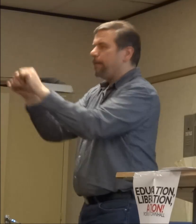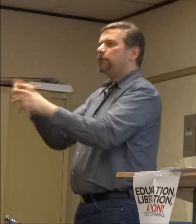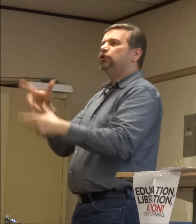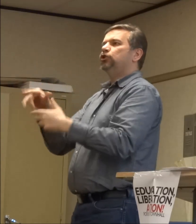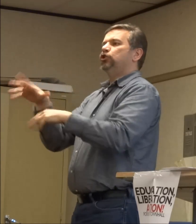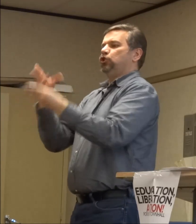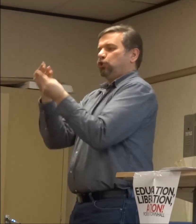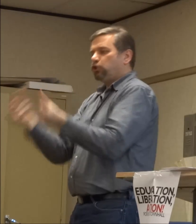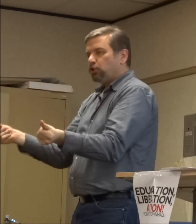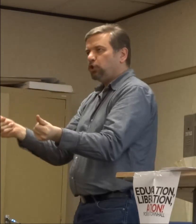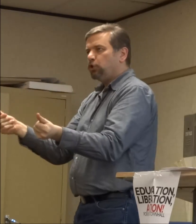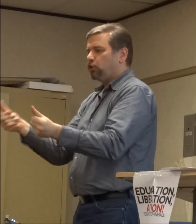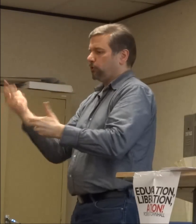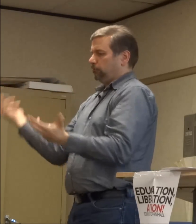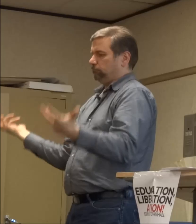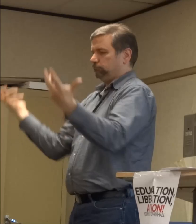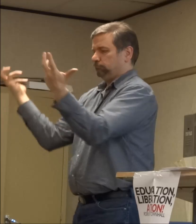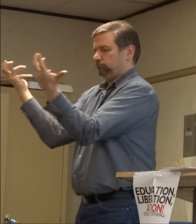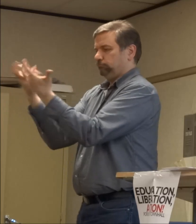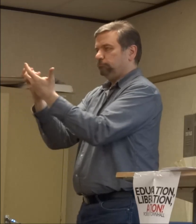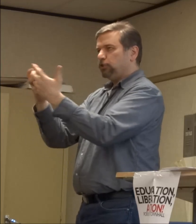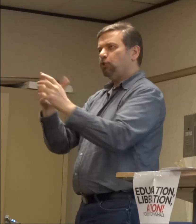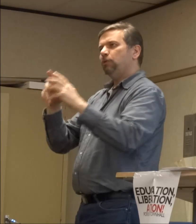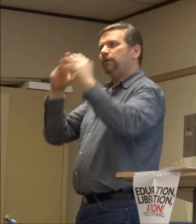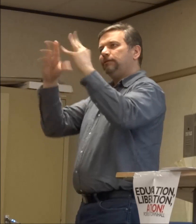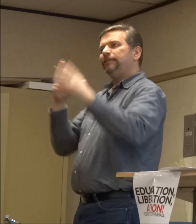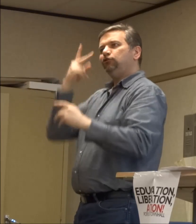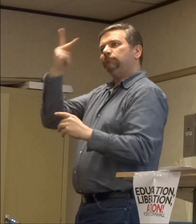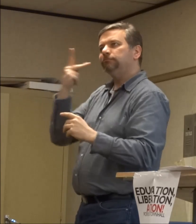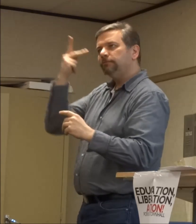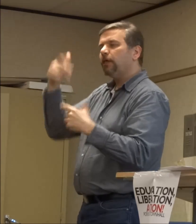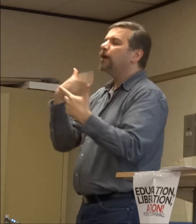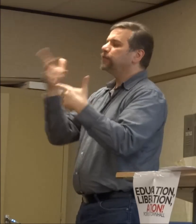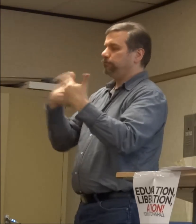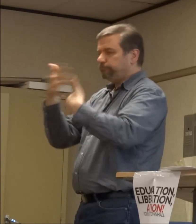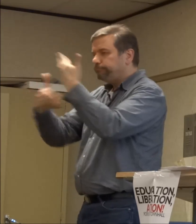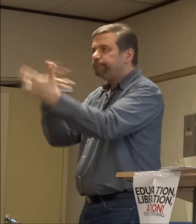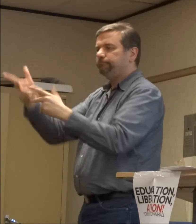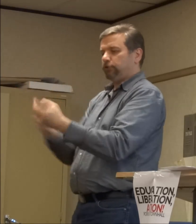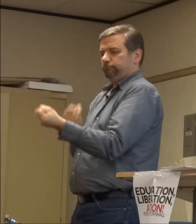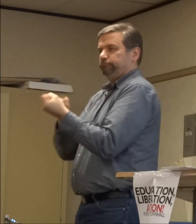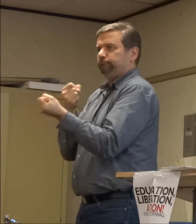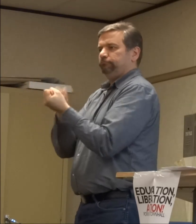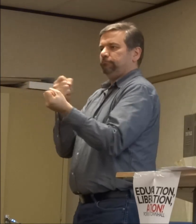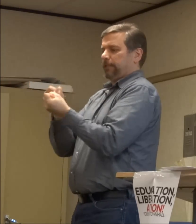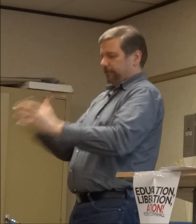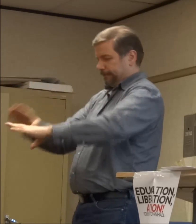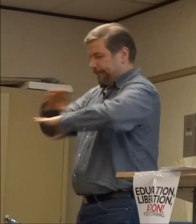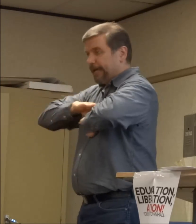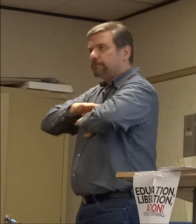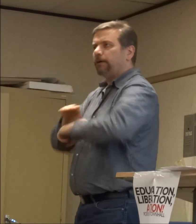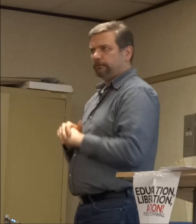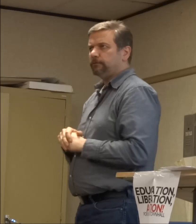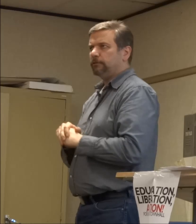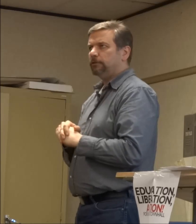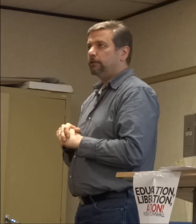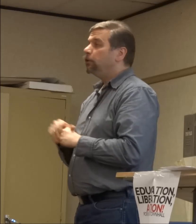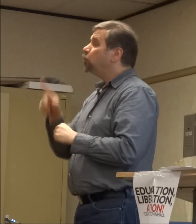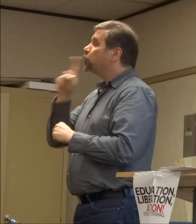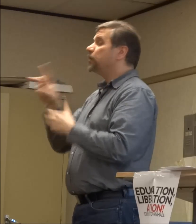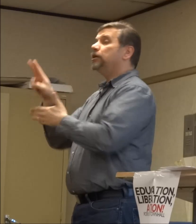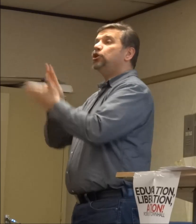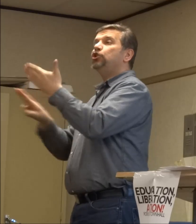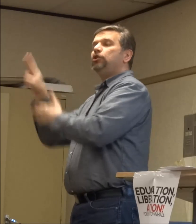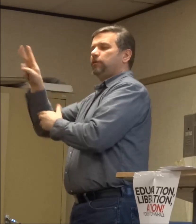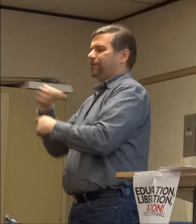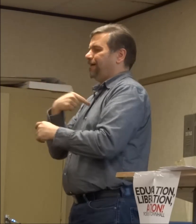the pedagogical tools of our program have been fulfilled. The university is not blatantly saying that they